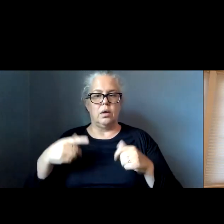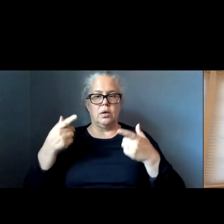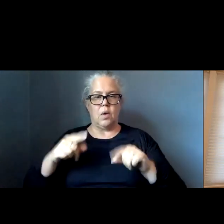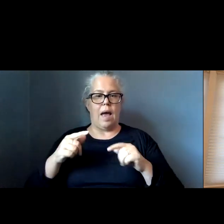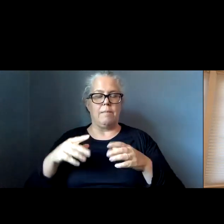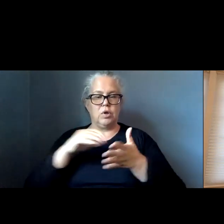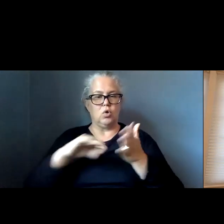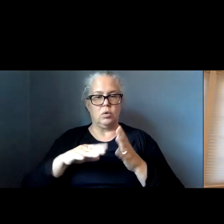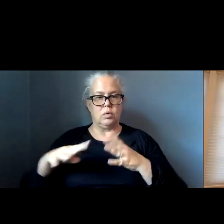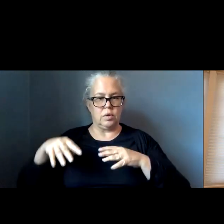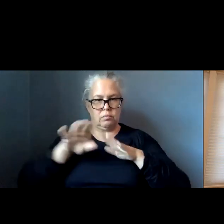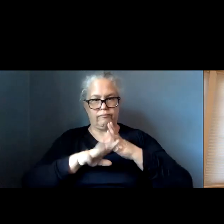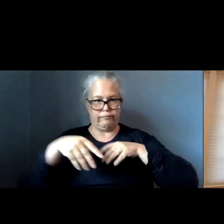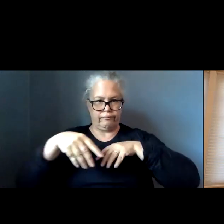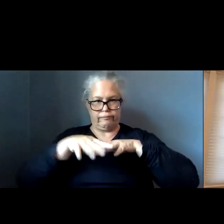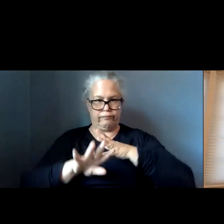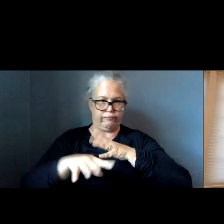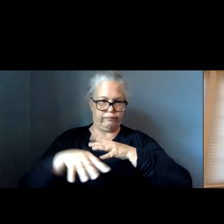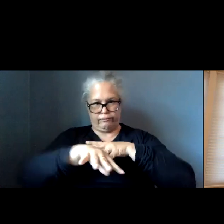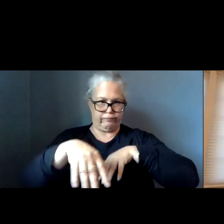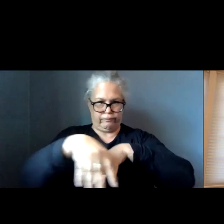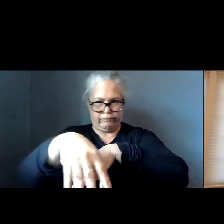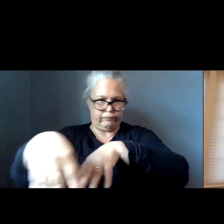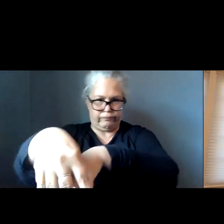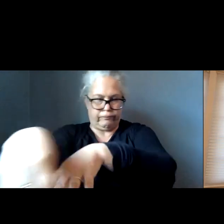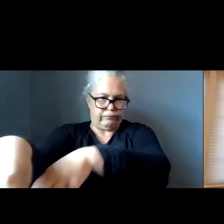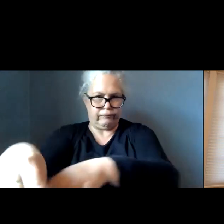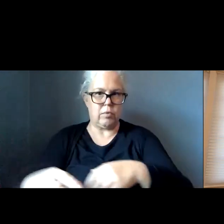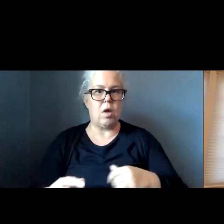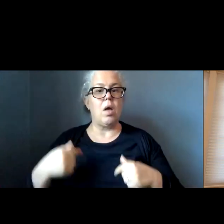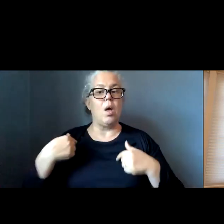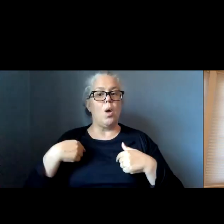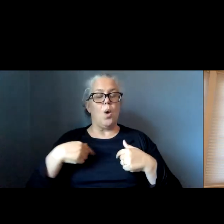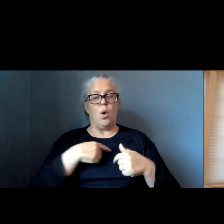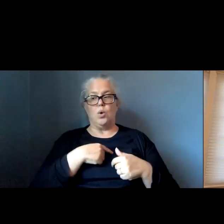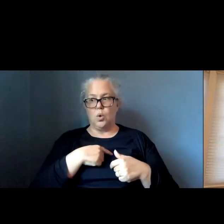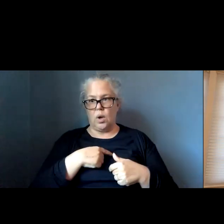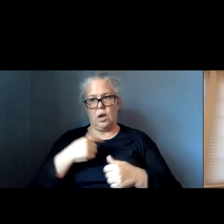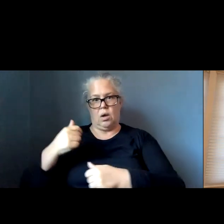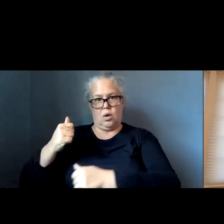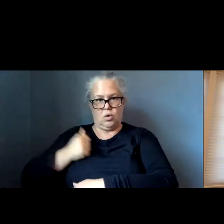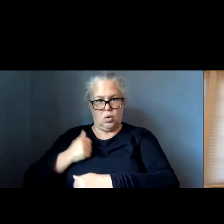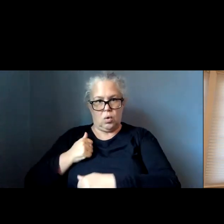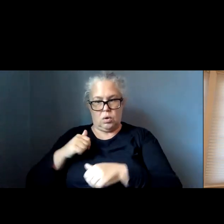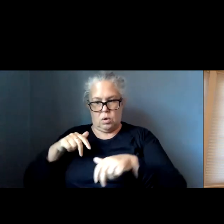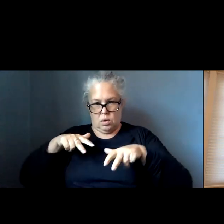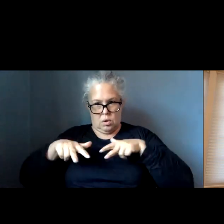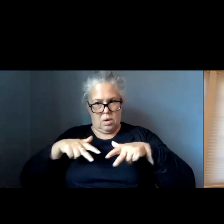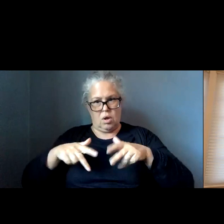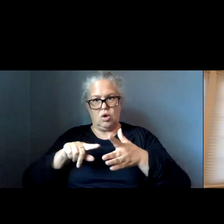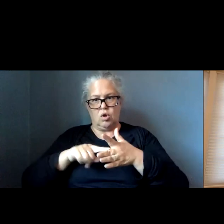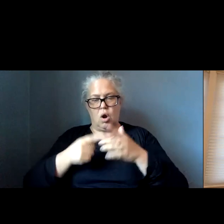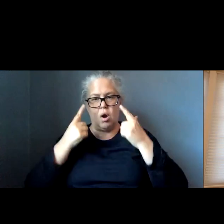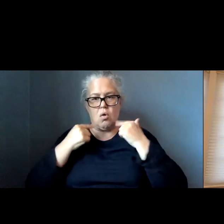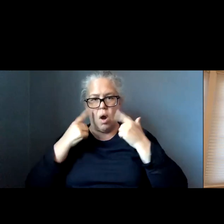stayed with this young woman. The woman, seeing the others descending at a soldier's pace, began crying. Her mud-soaked